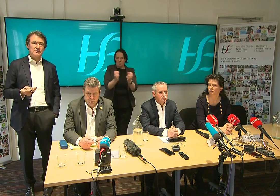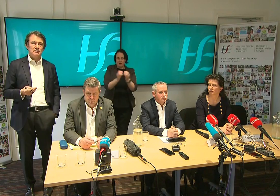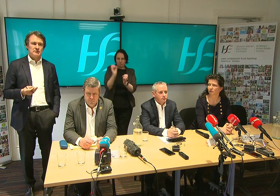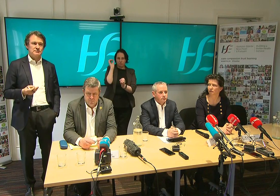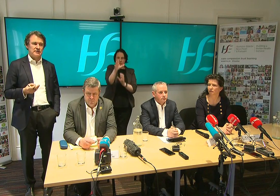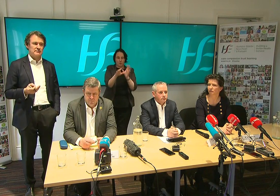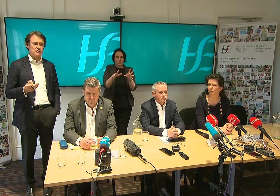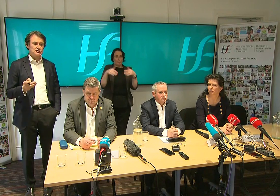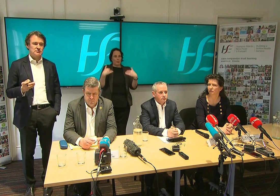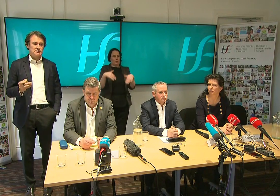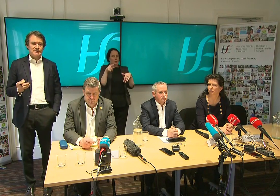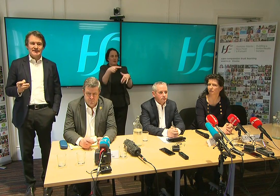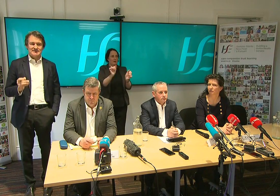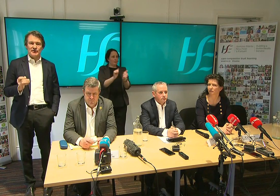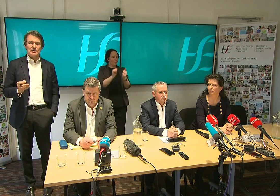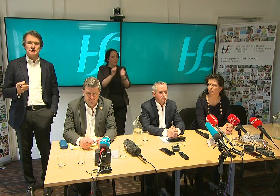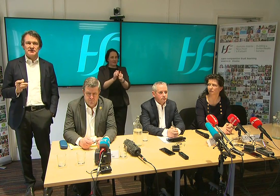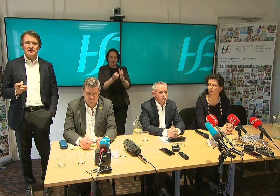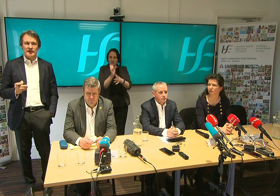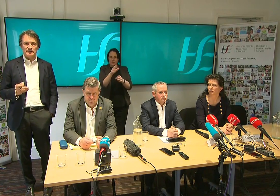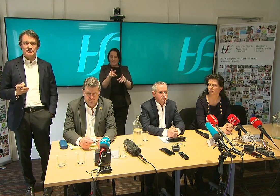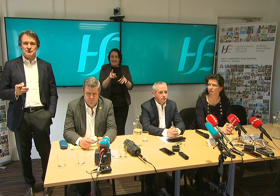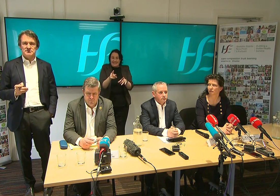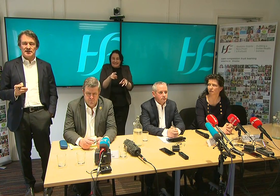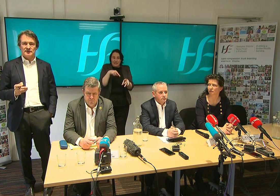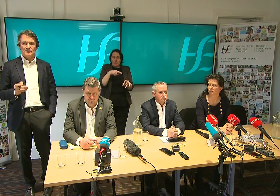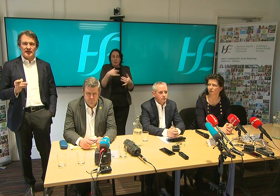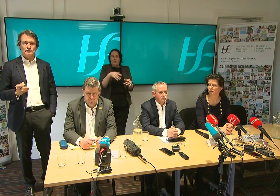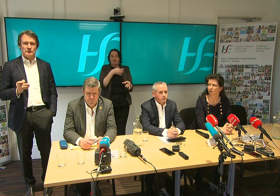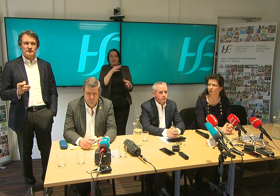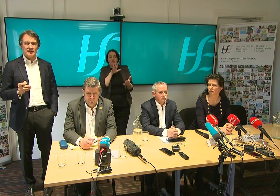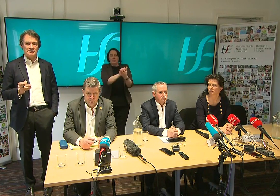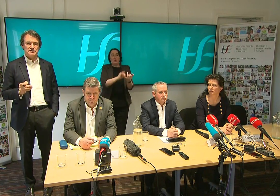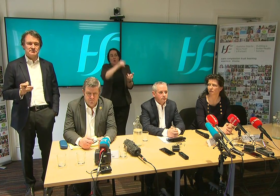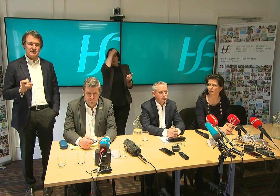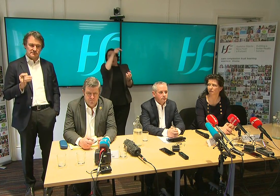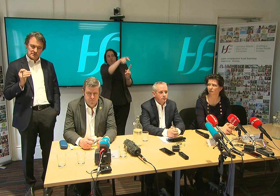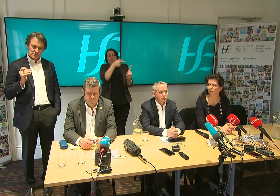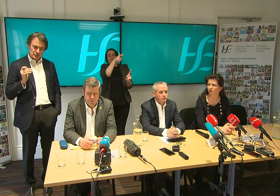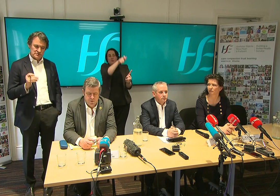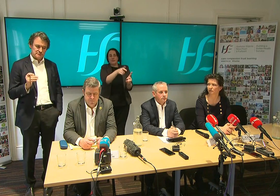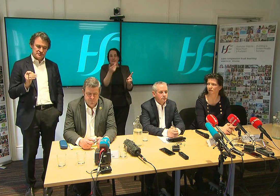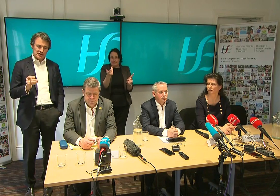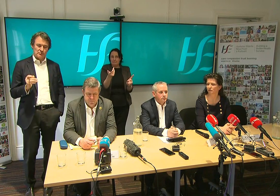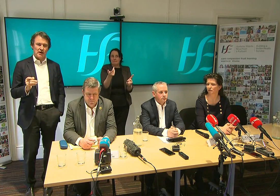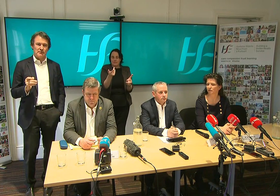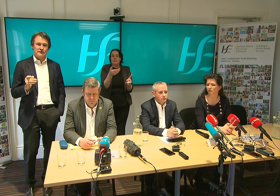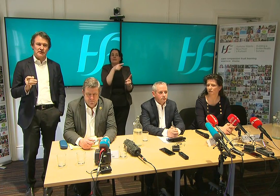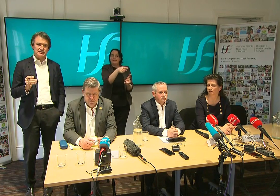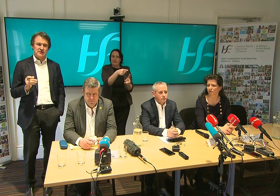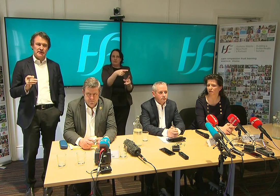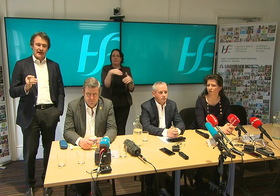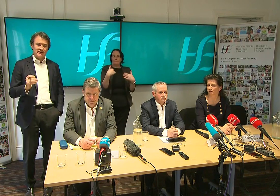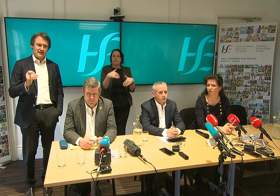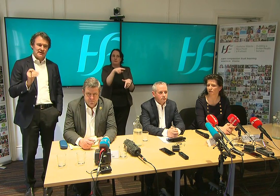up there, which pretty much gets very close to identifying individuals, and that we will find to be pose a particular problem